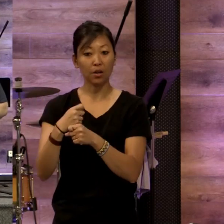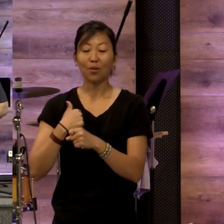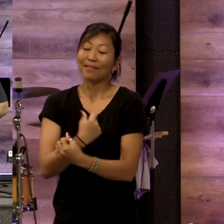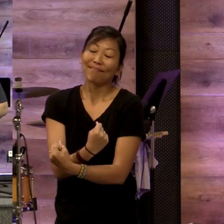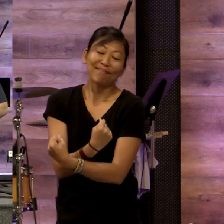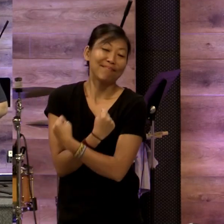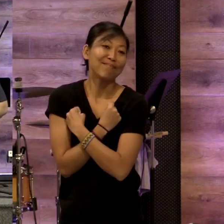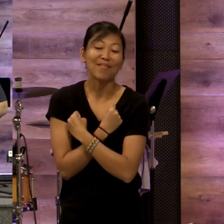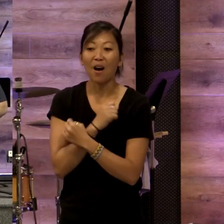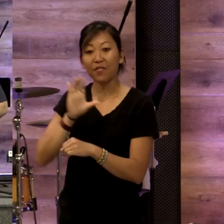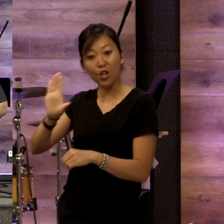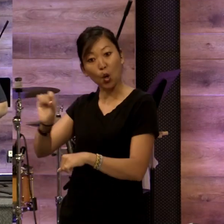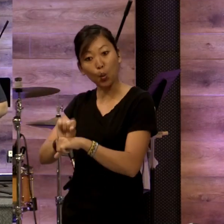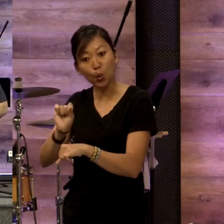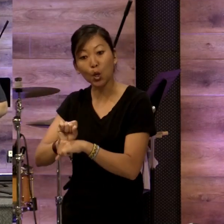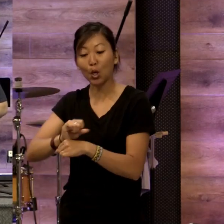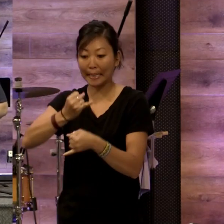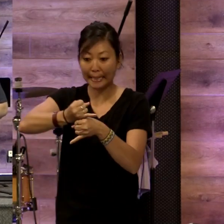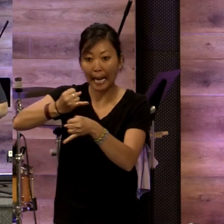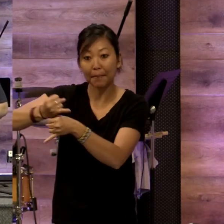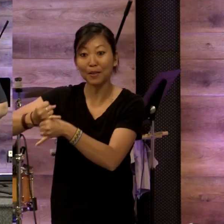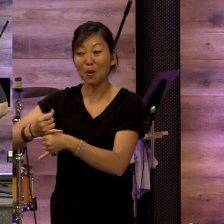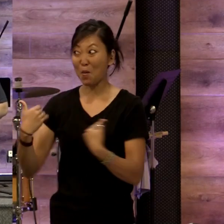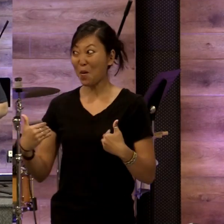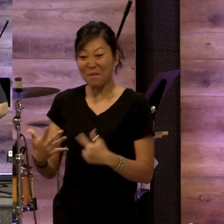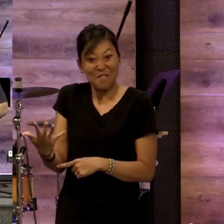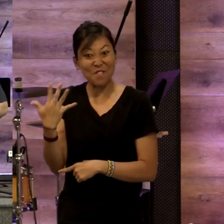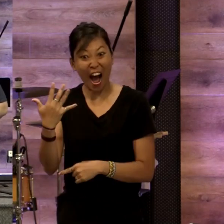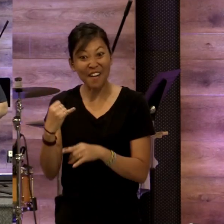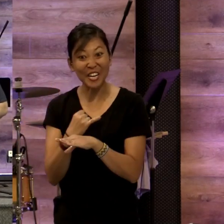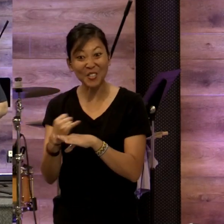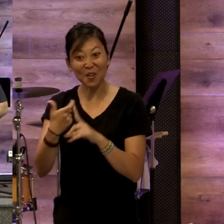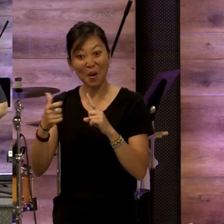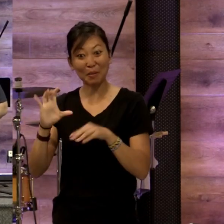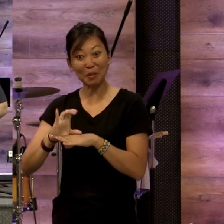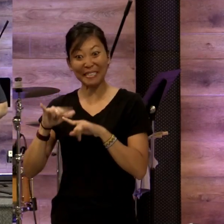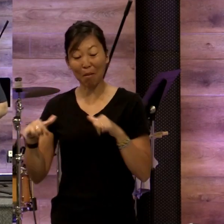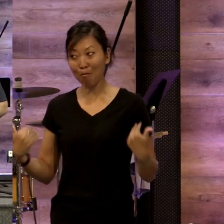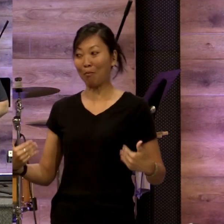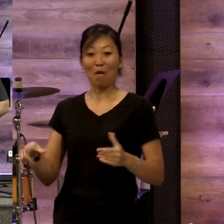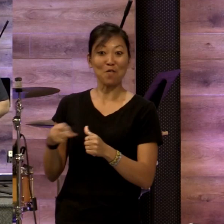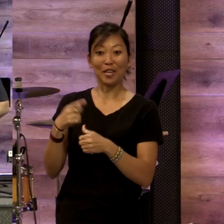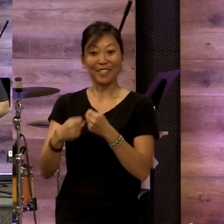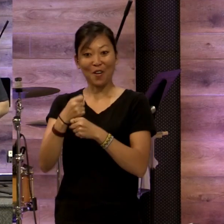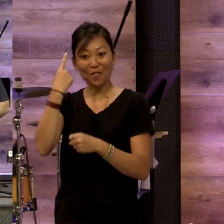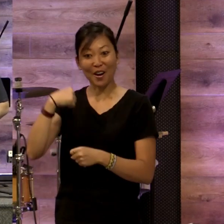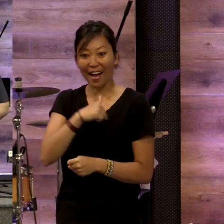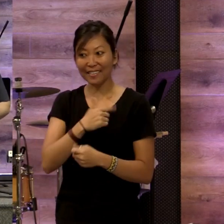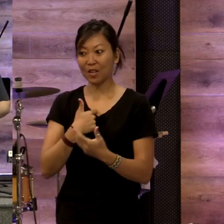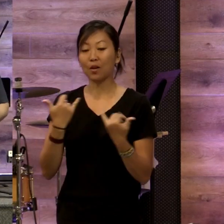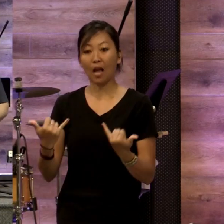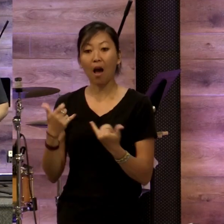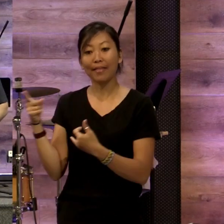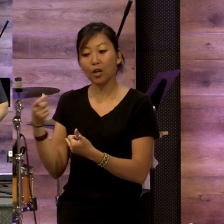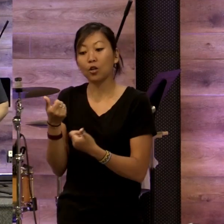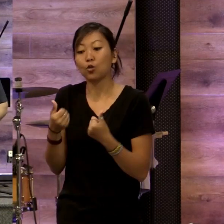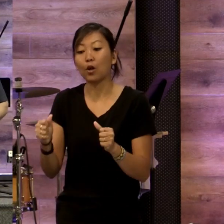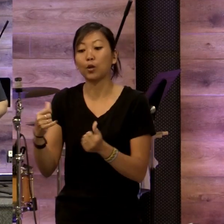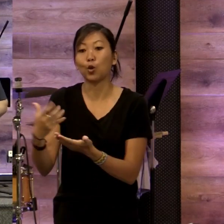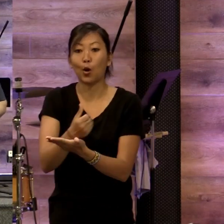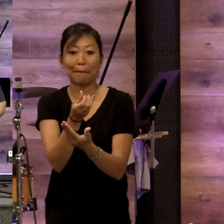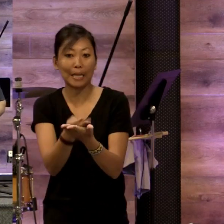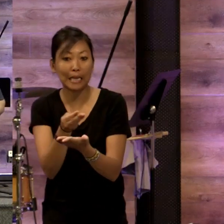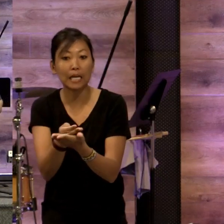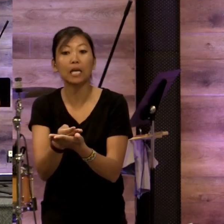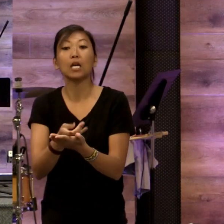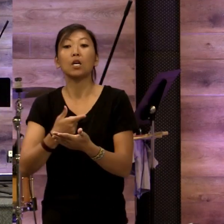love the work they do on campus. We've never had five interns from our church at the same time trying to raise support to do this, and yet